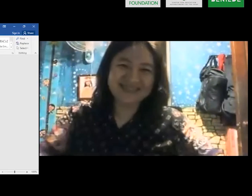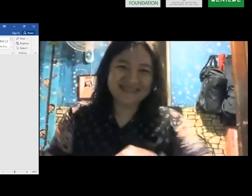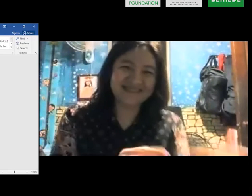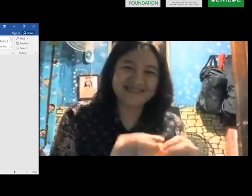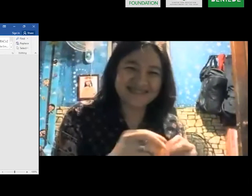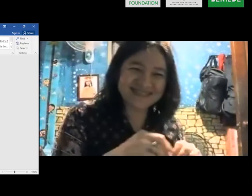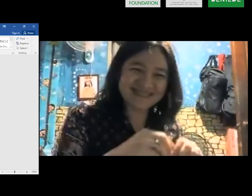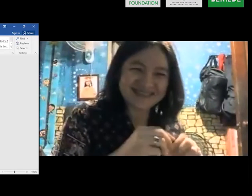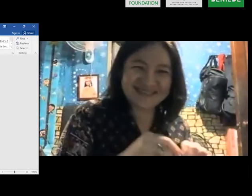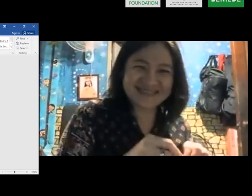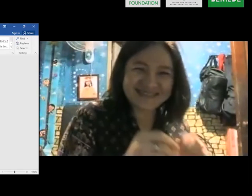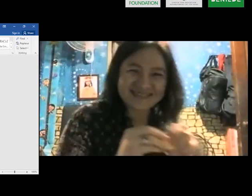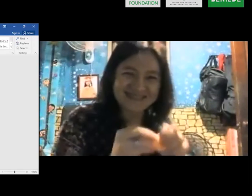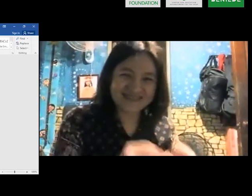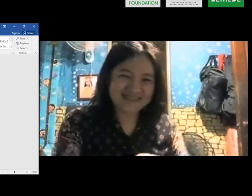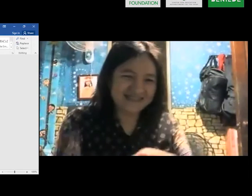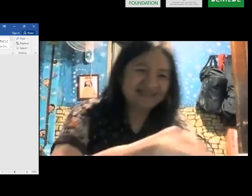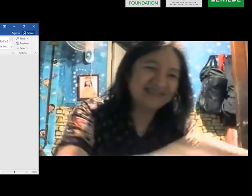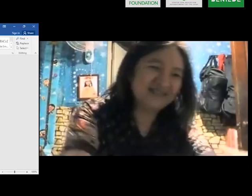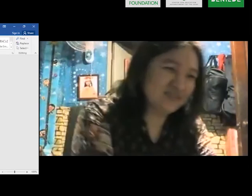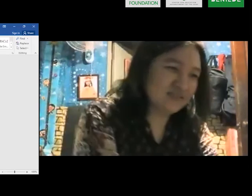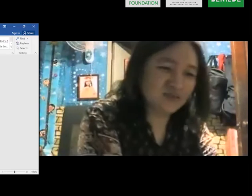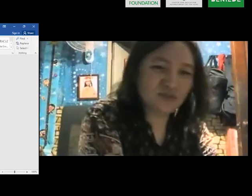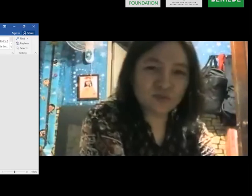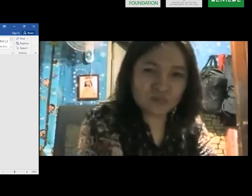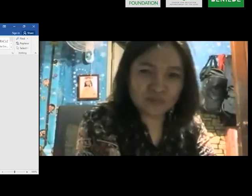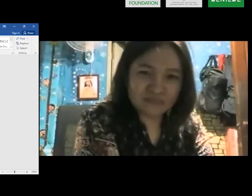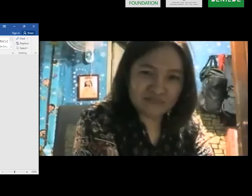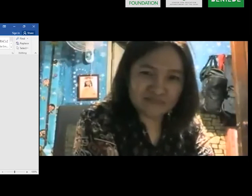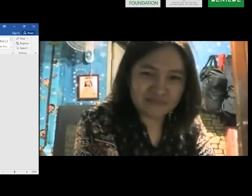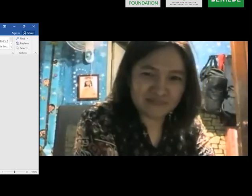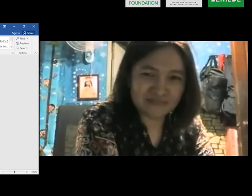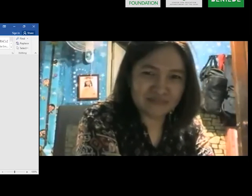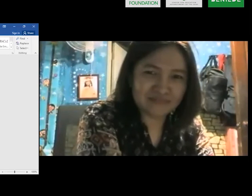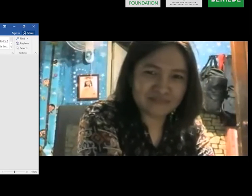go into this deeper? What do you think, Peeves?